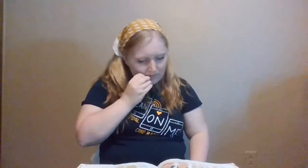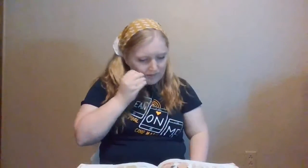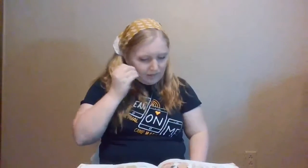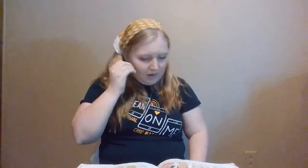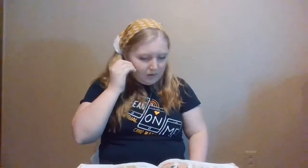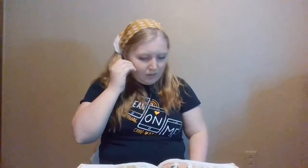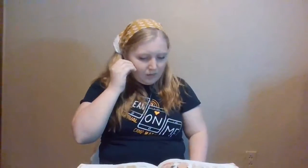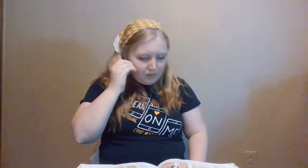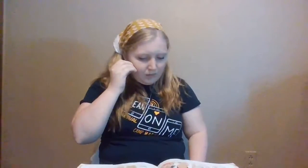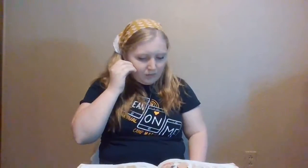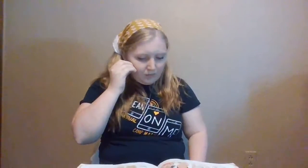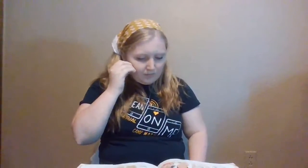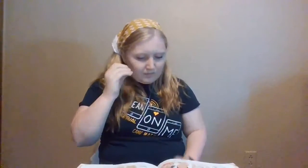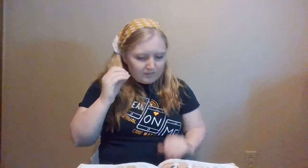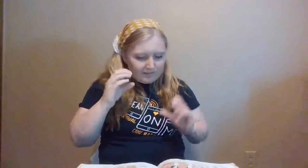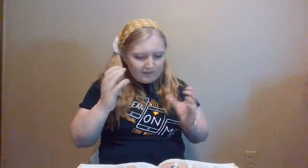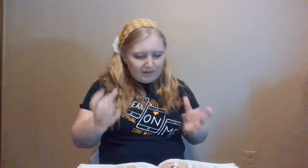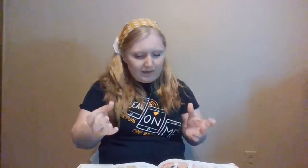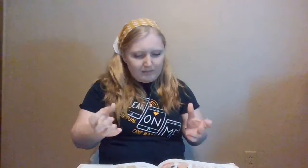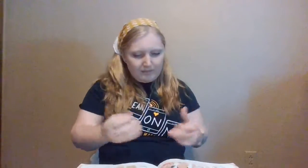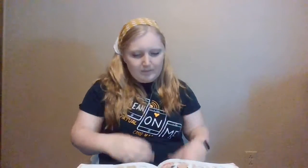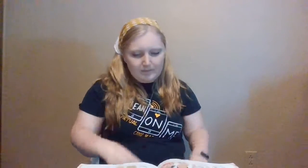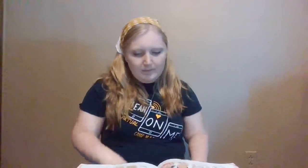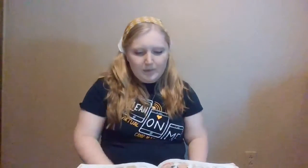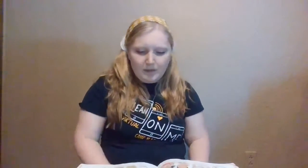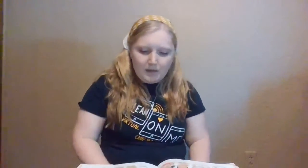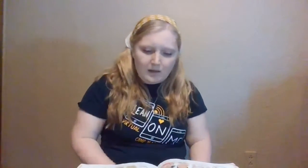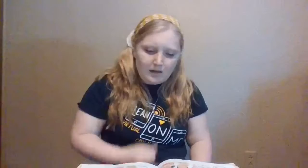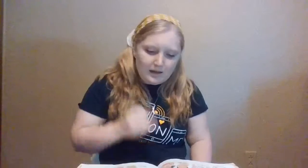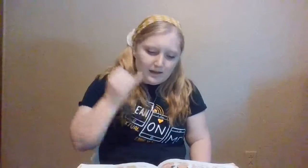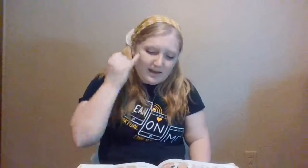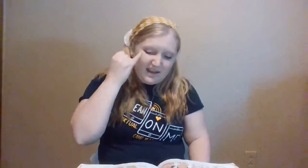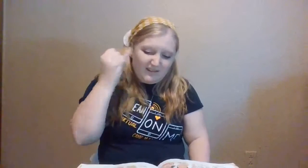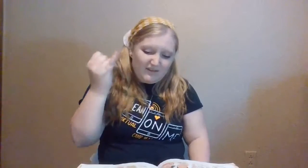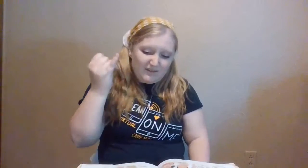for the home team. If